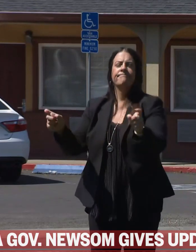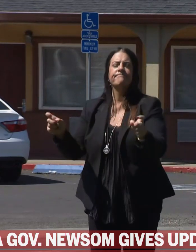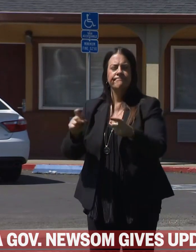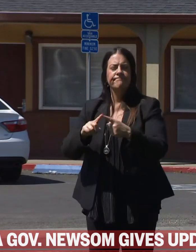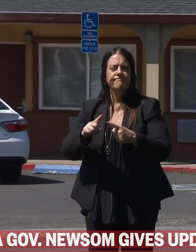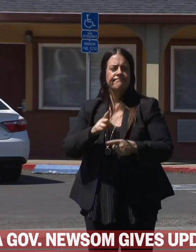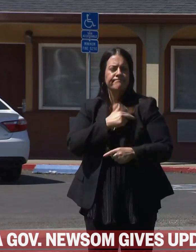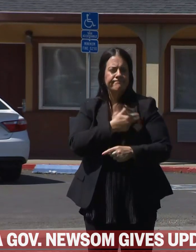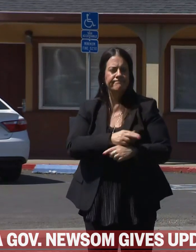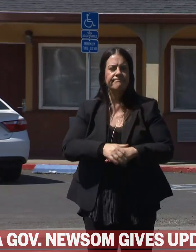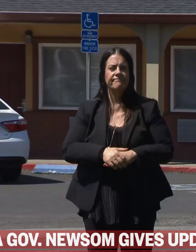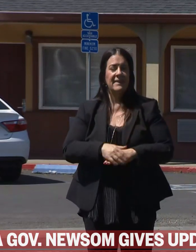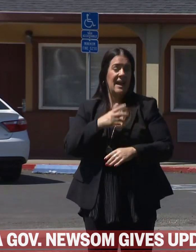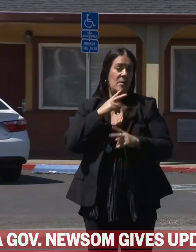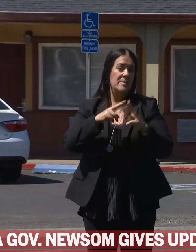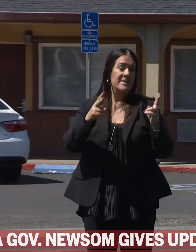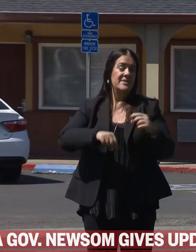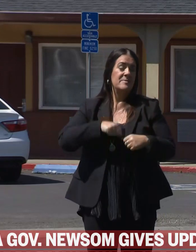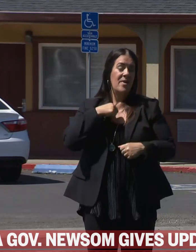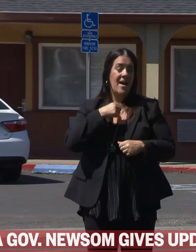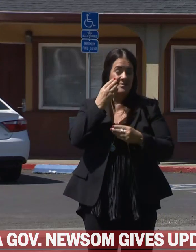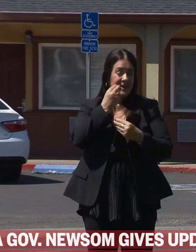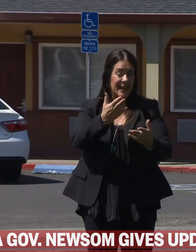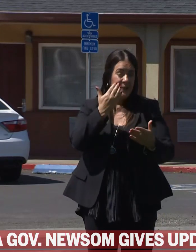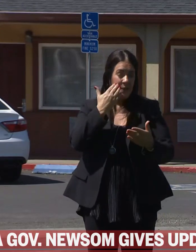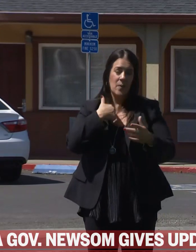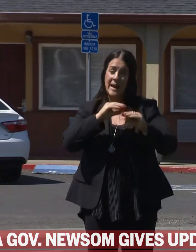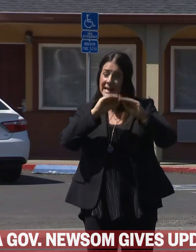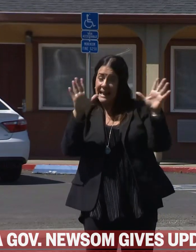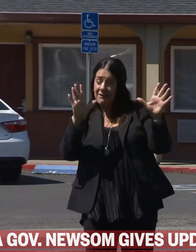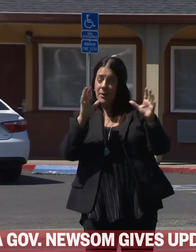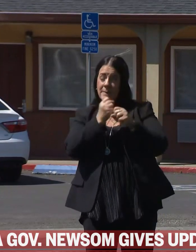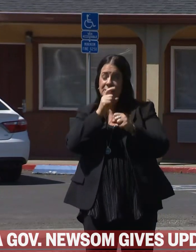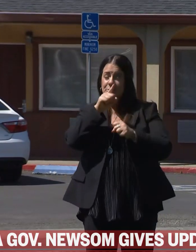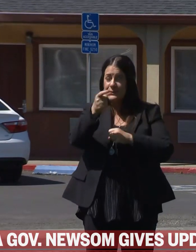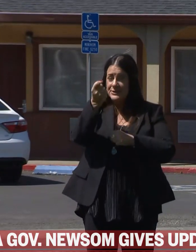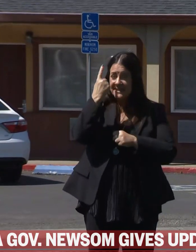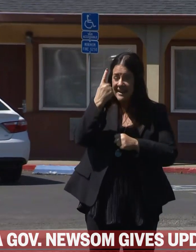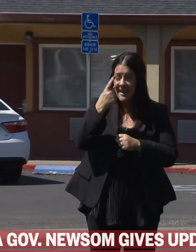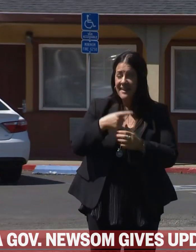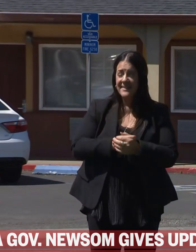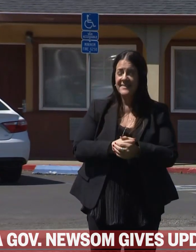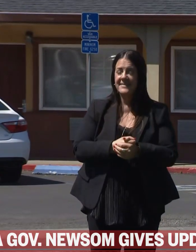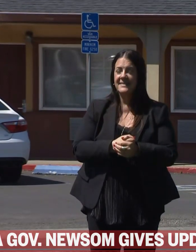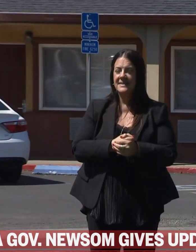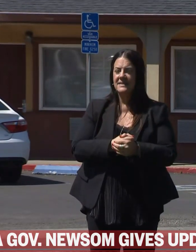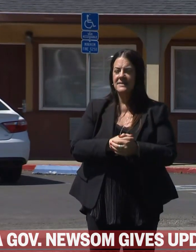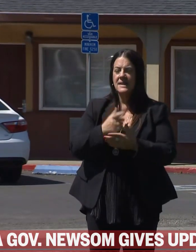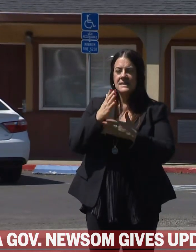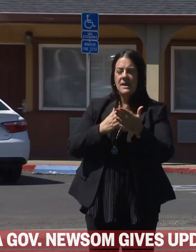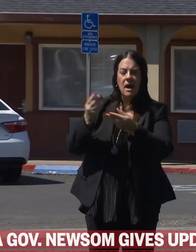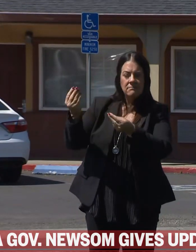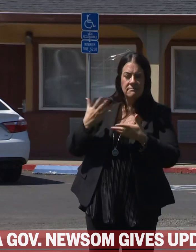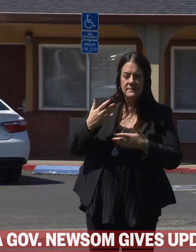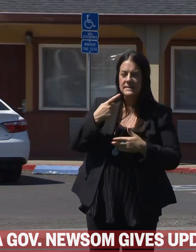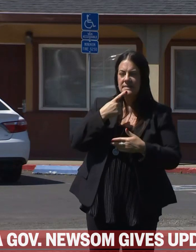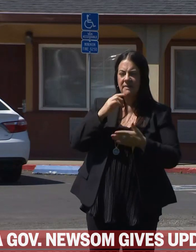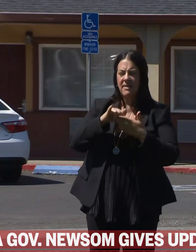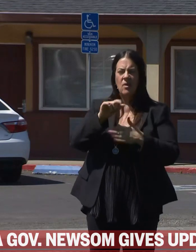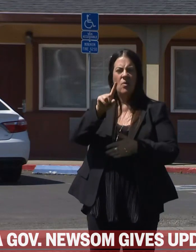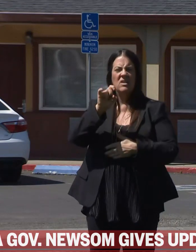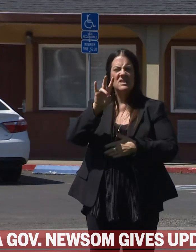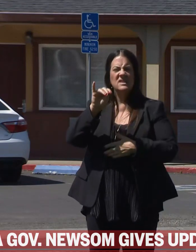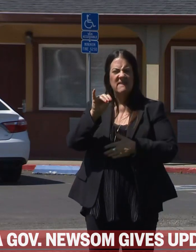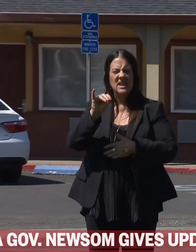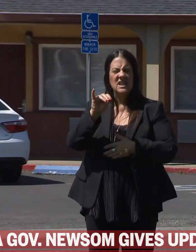very proud. I want to clarify so people understand. There's been some reporting about roughly 170